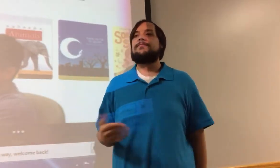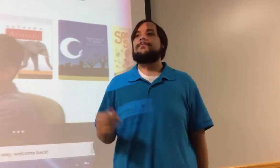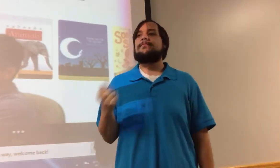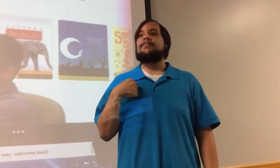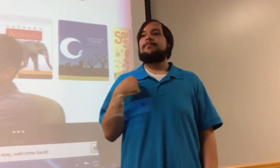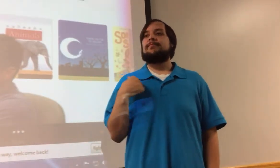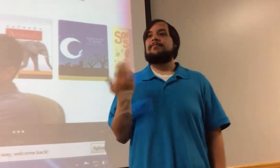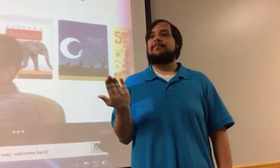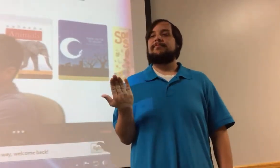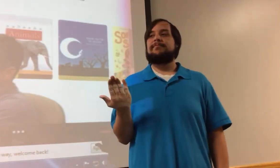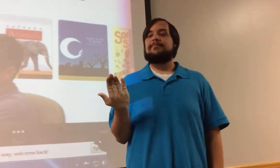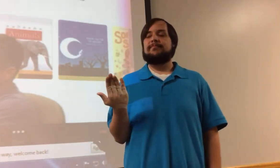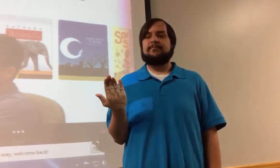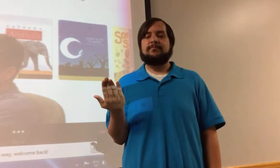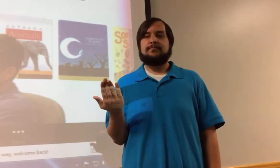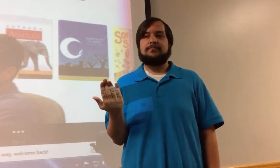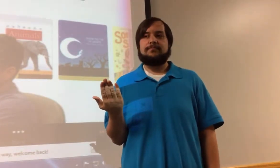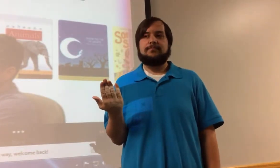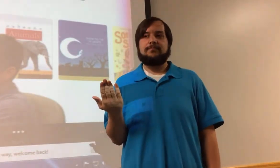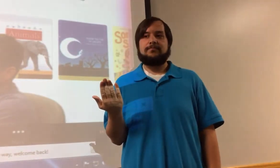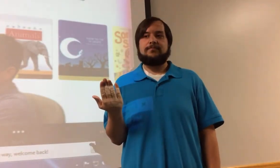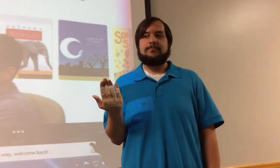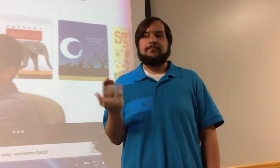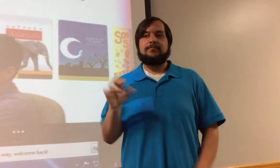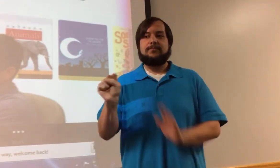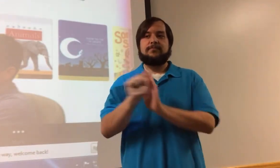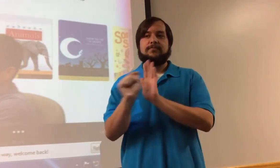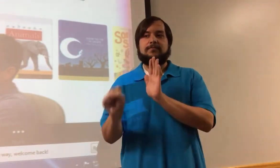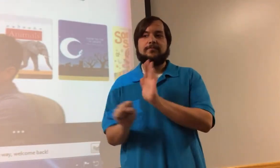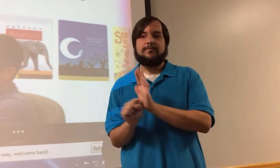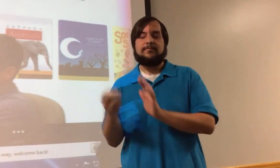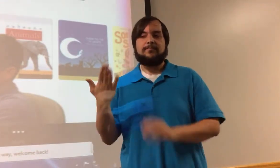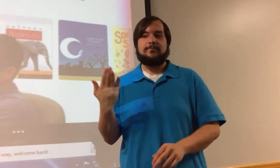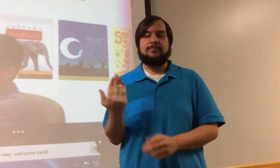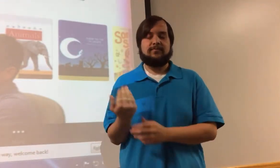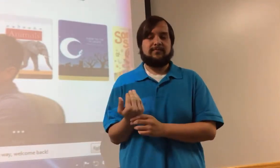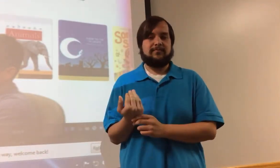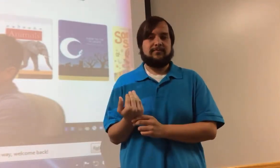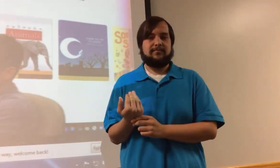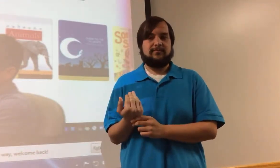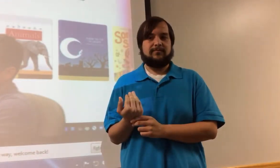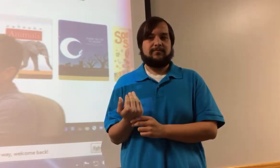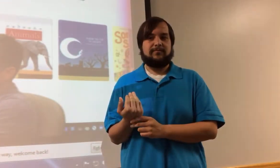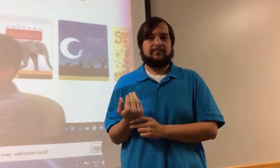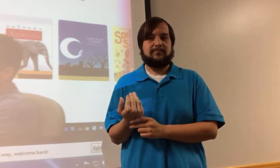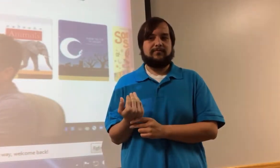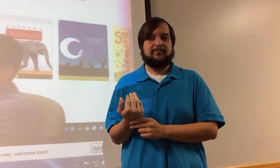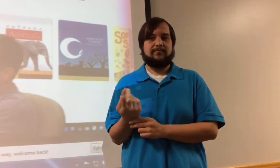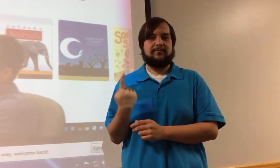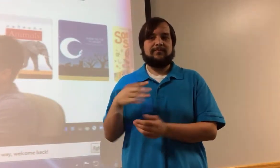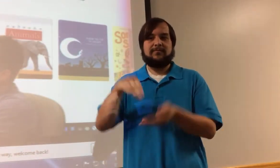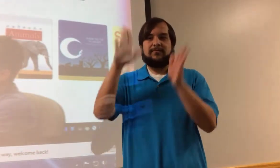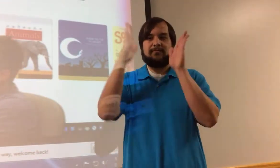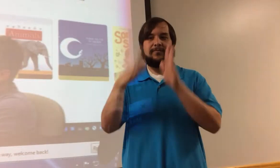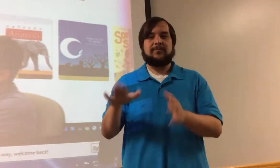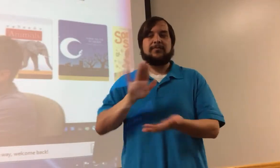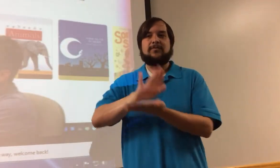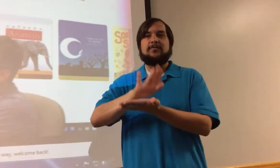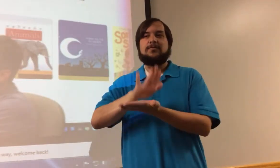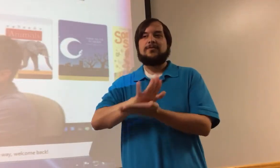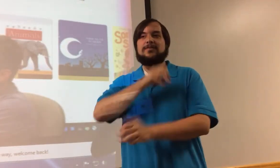kids that actually come to KSD from throughout the state, we're not considered, are not 100% that actually come to KSD as a student for the school